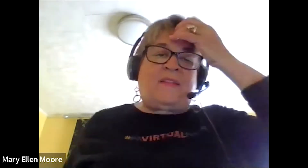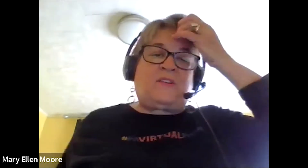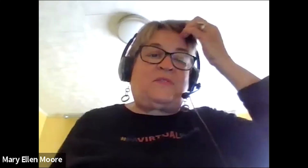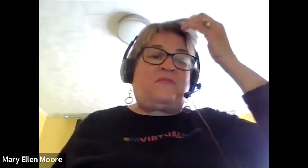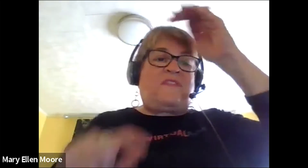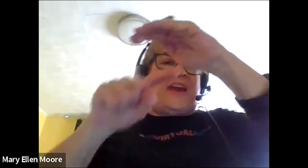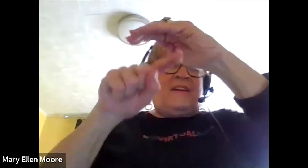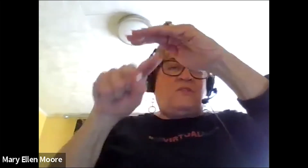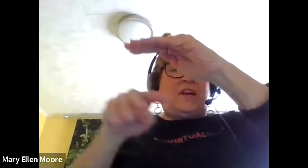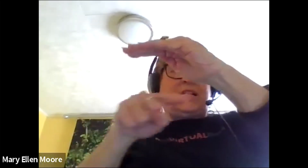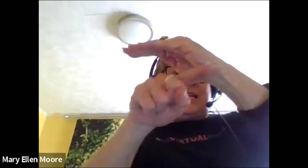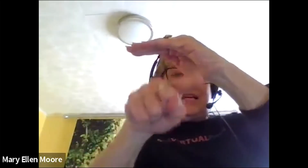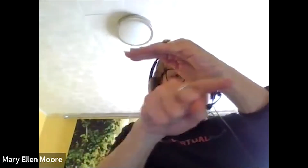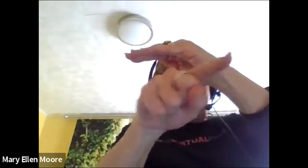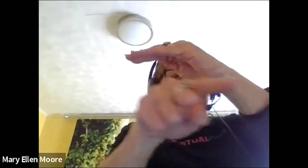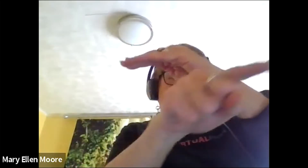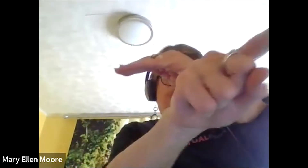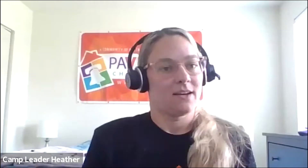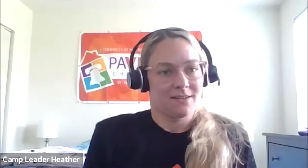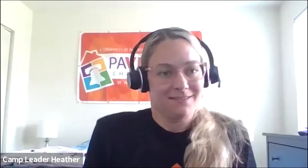Heather's favorite. I was going to ask.